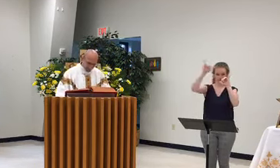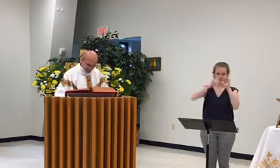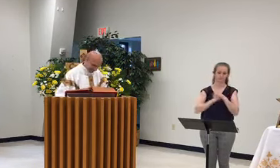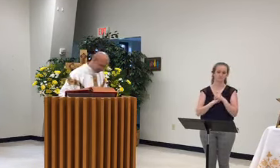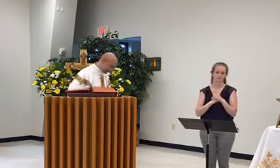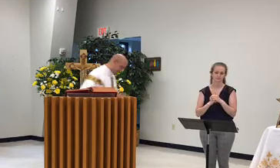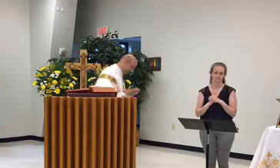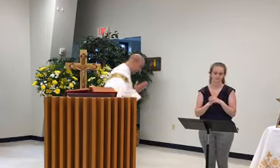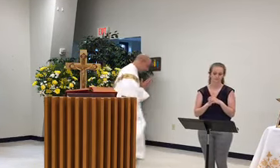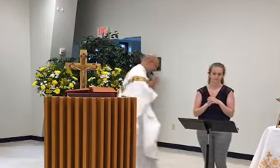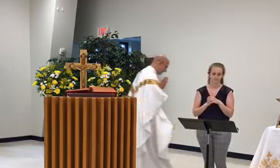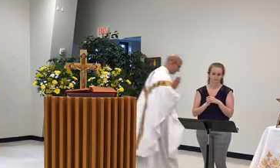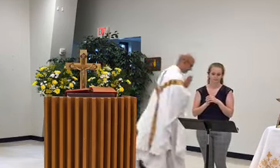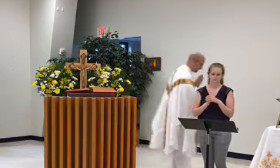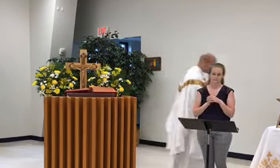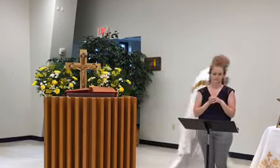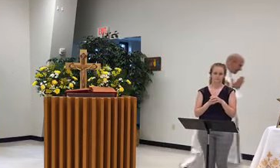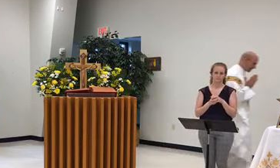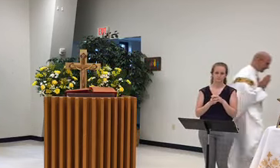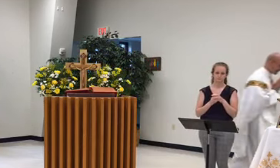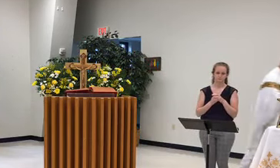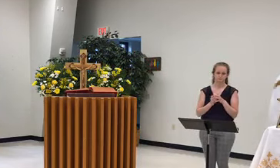forever.